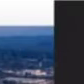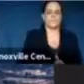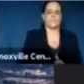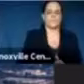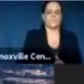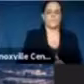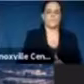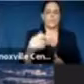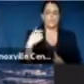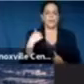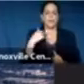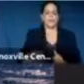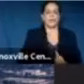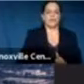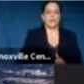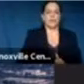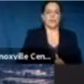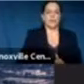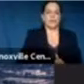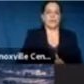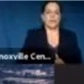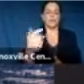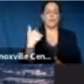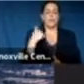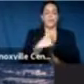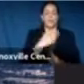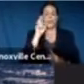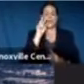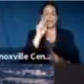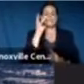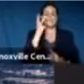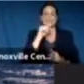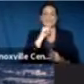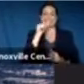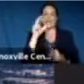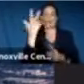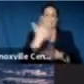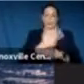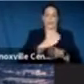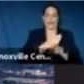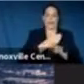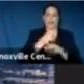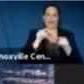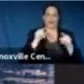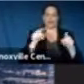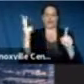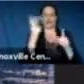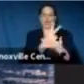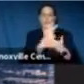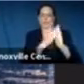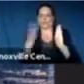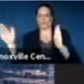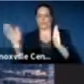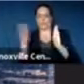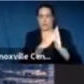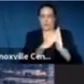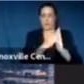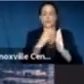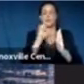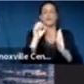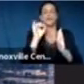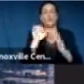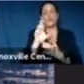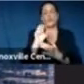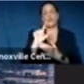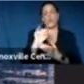time period. Every day we look back at the previous 2 weeks, that's what a rolling average is. Overall, what we mean by this is